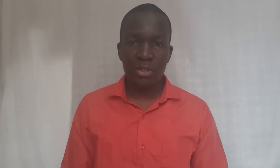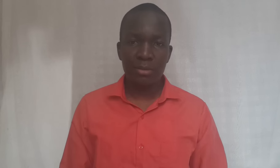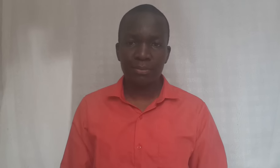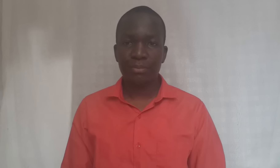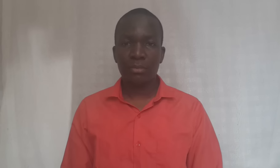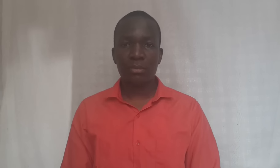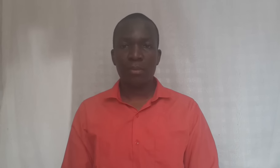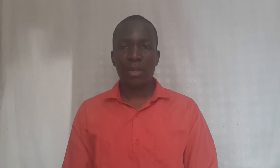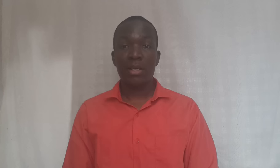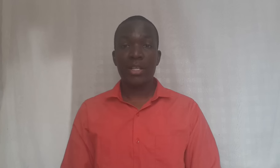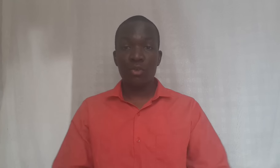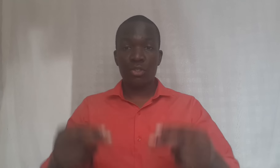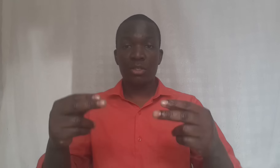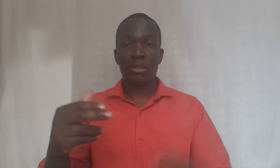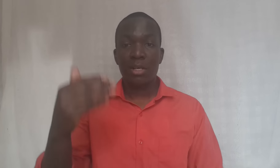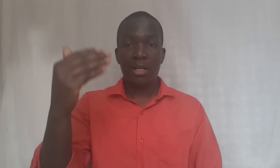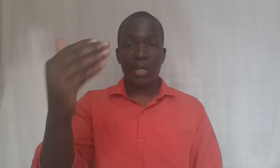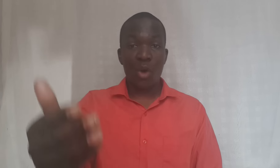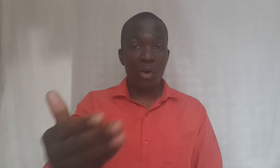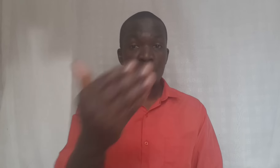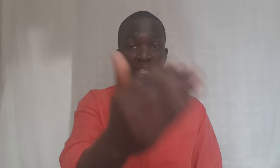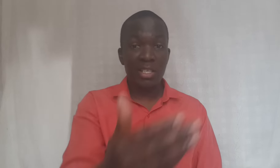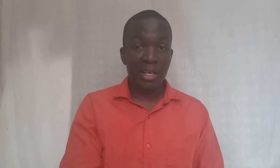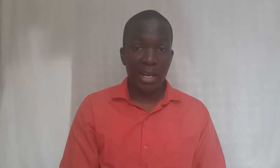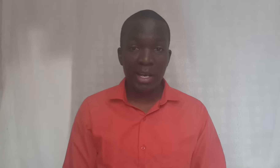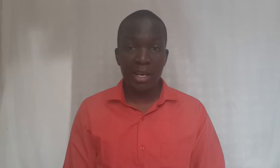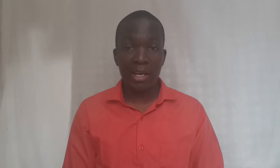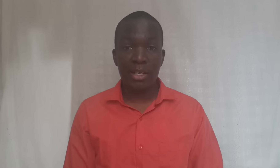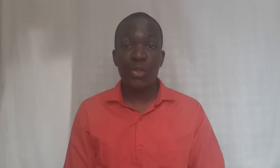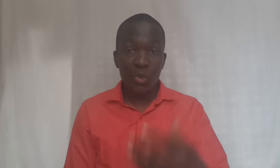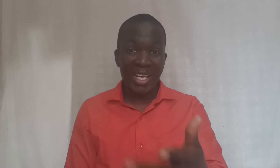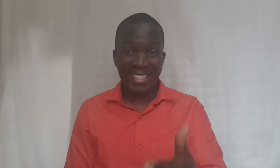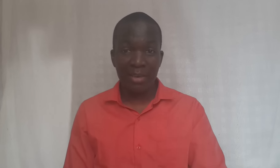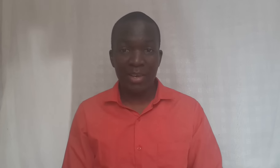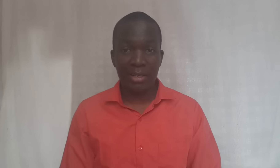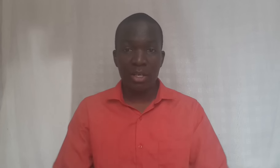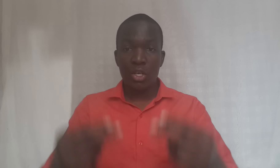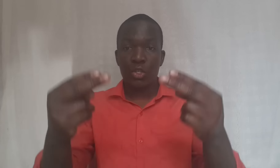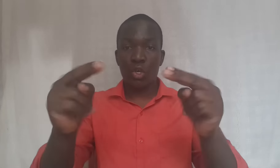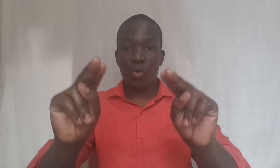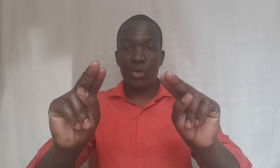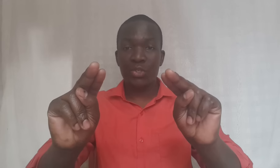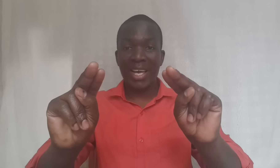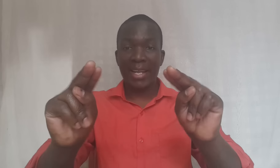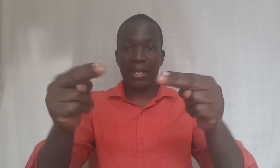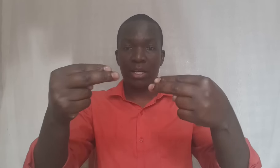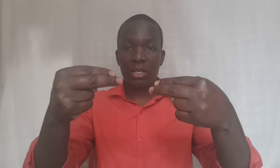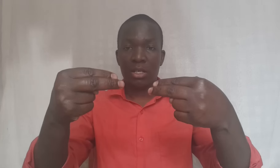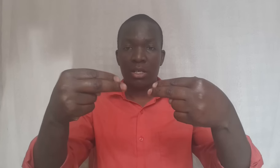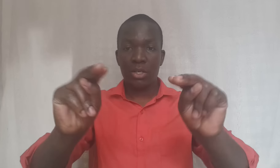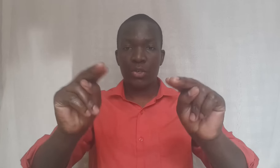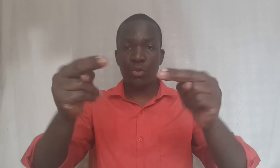news. The news. Like you are watching news at 7. So we use N.